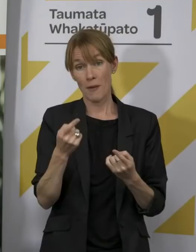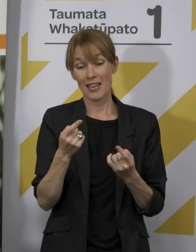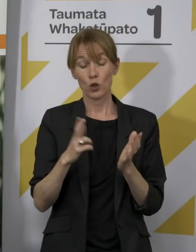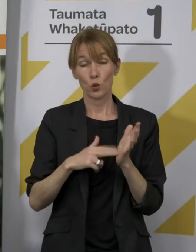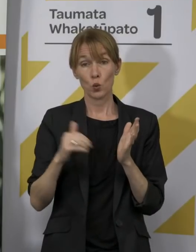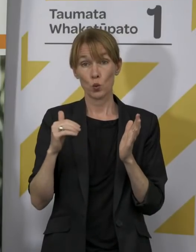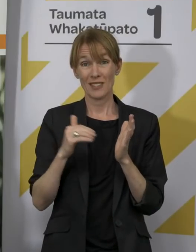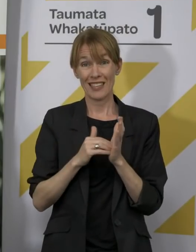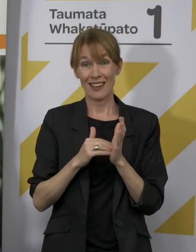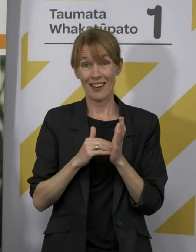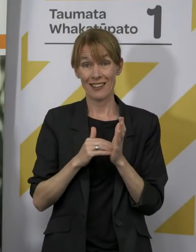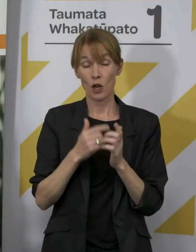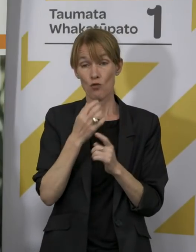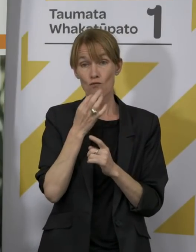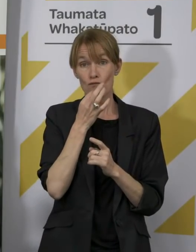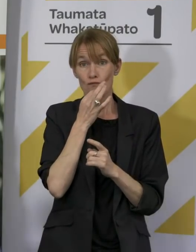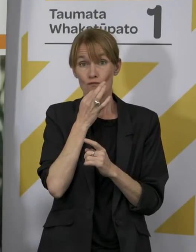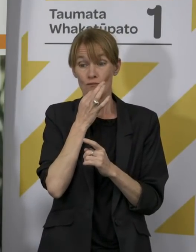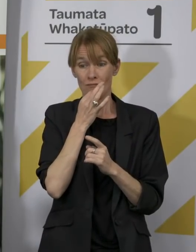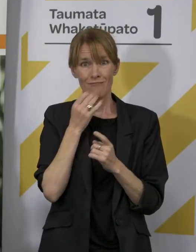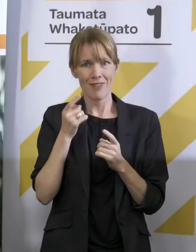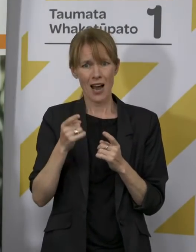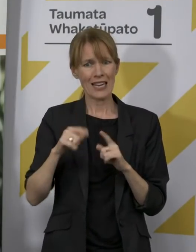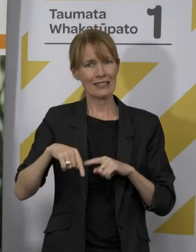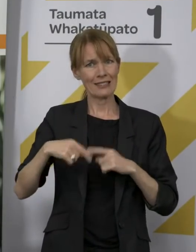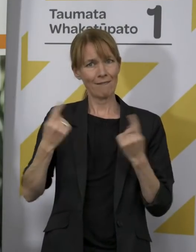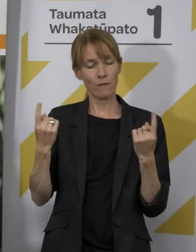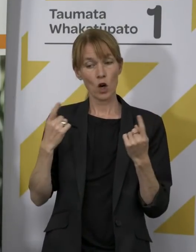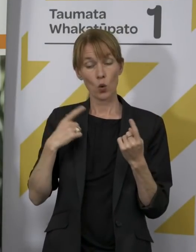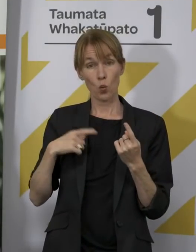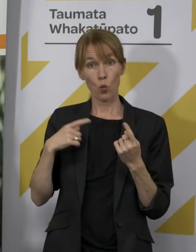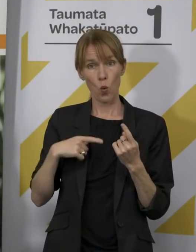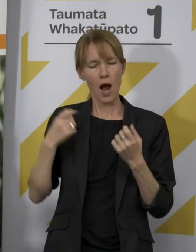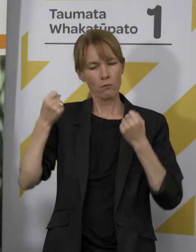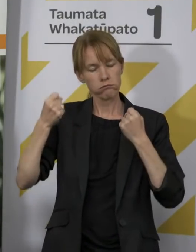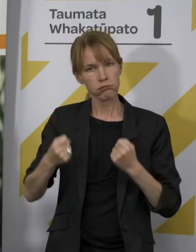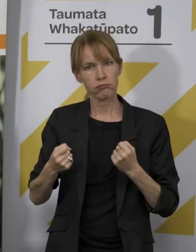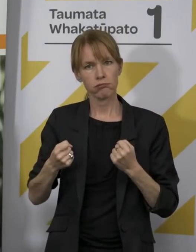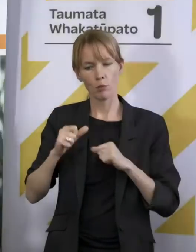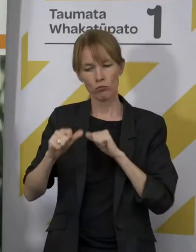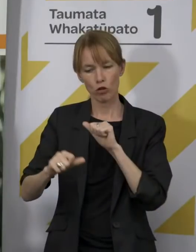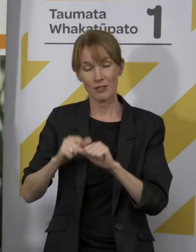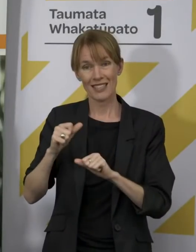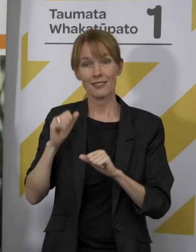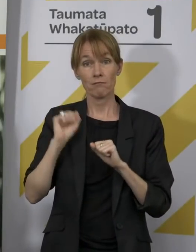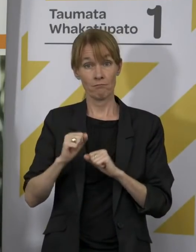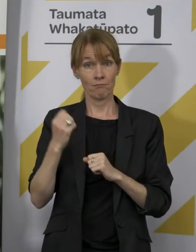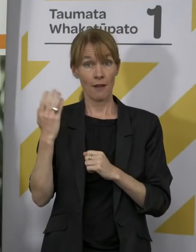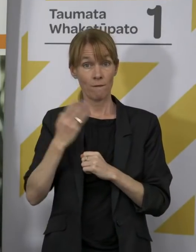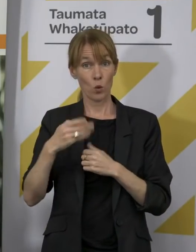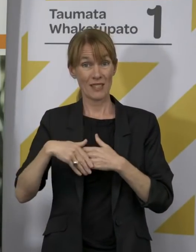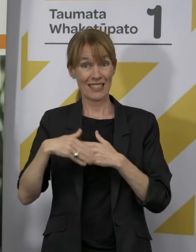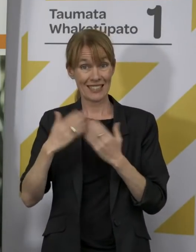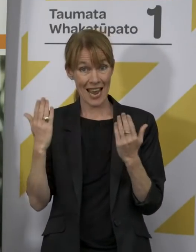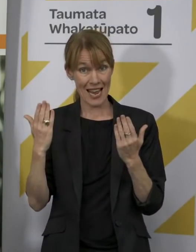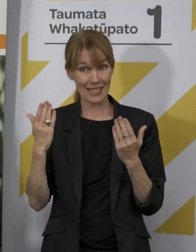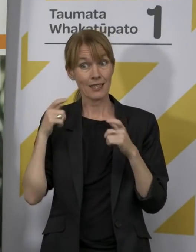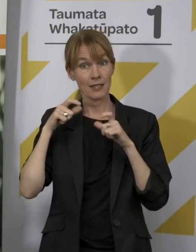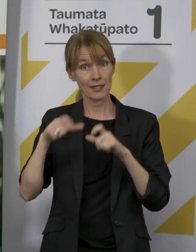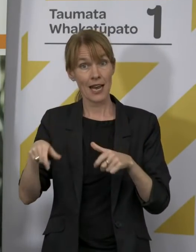that not only includes the 14 days mandatory isolation, managed isolation, but also the double